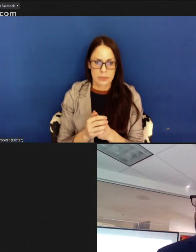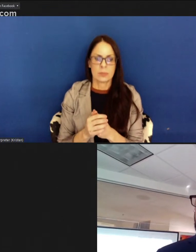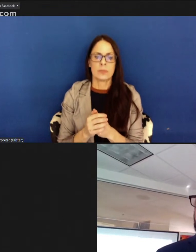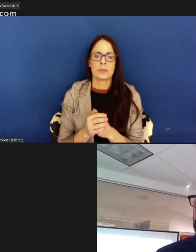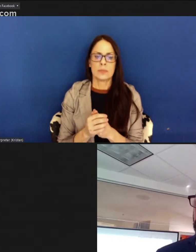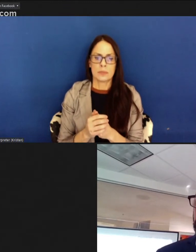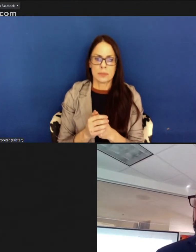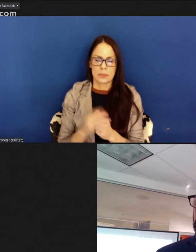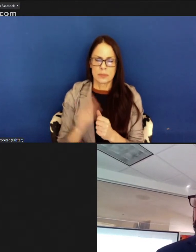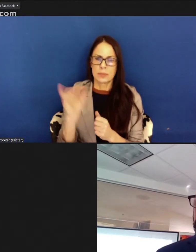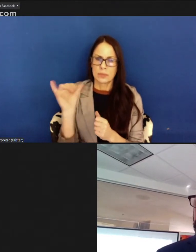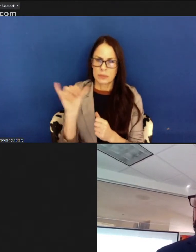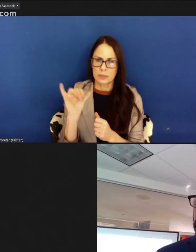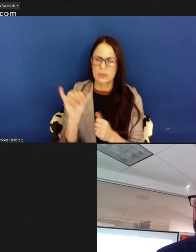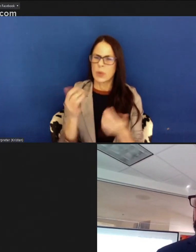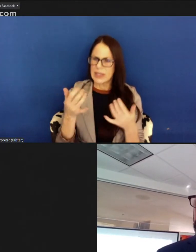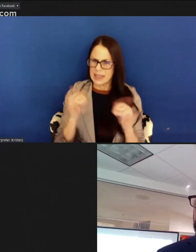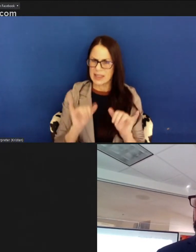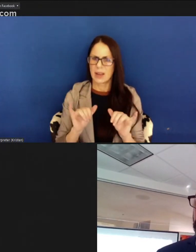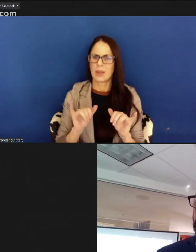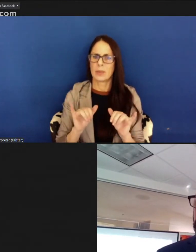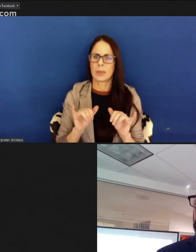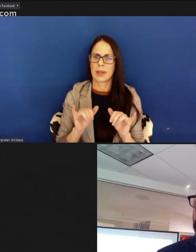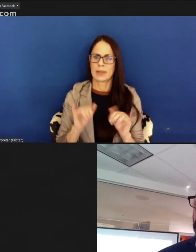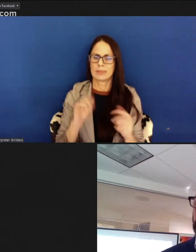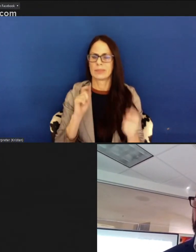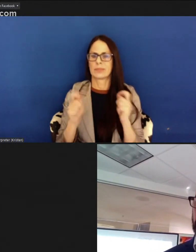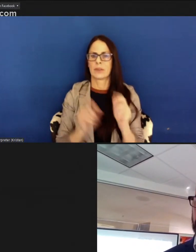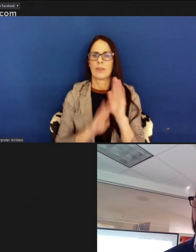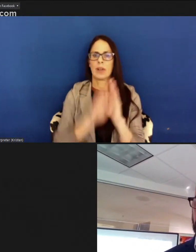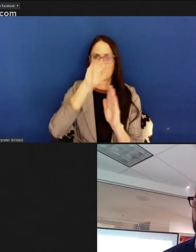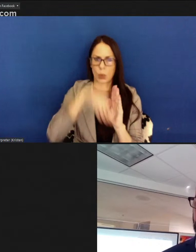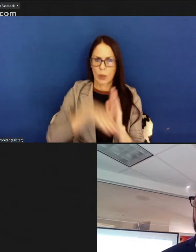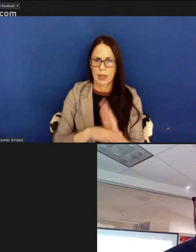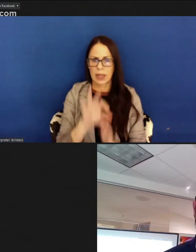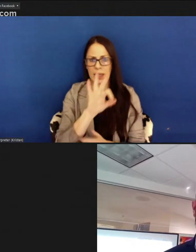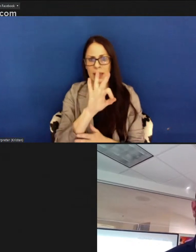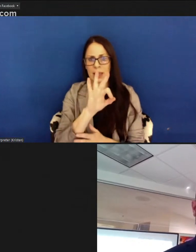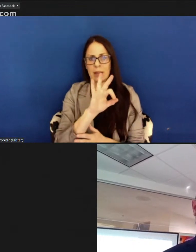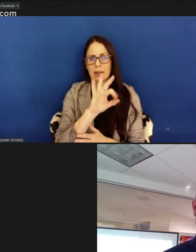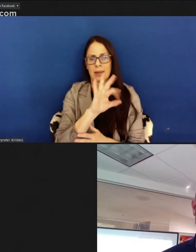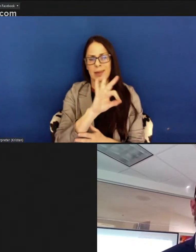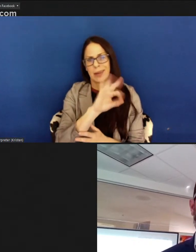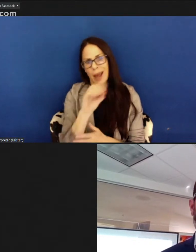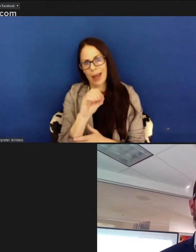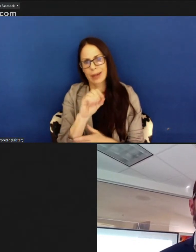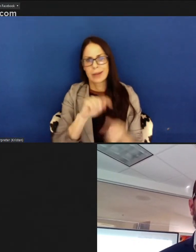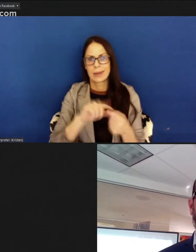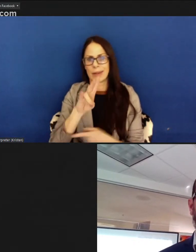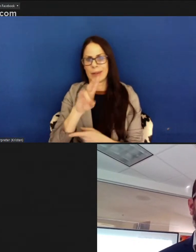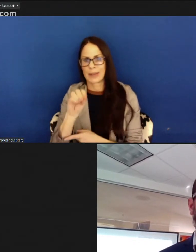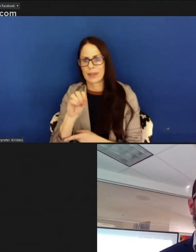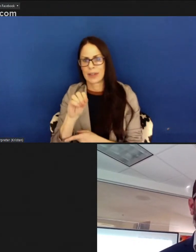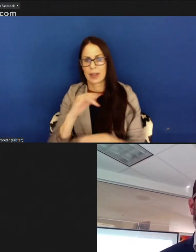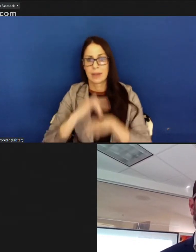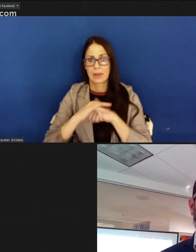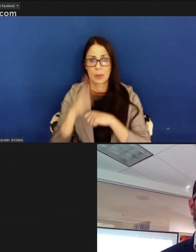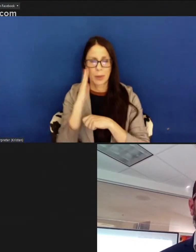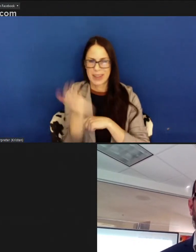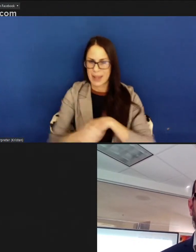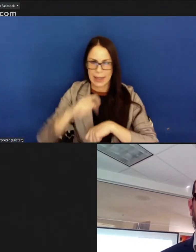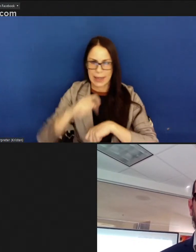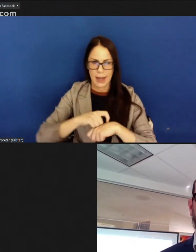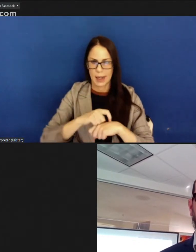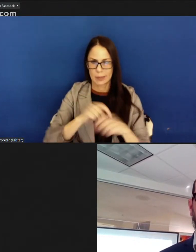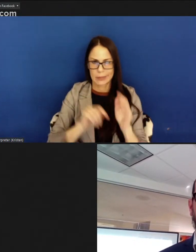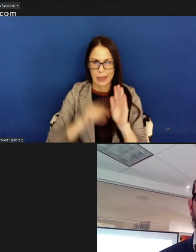have been fluctuating anywhere from like 70 to 90 available ICU beds at any given time. Is there any indication that